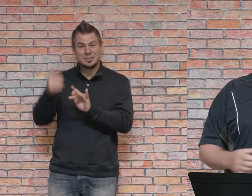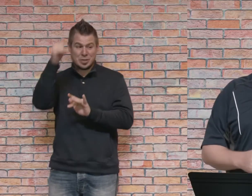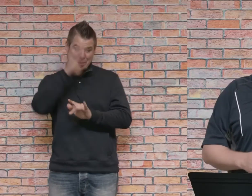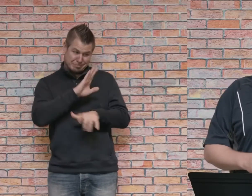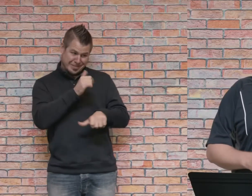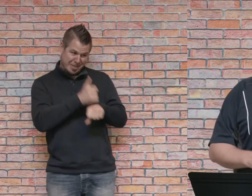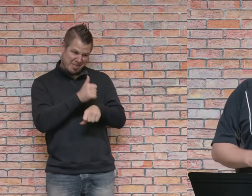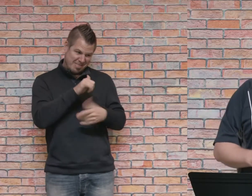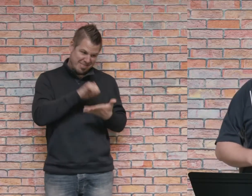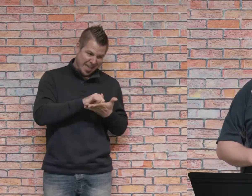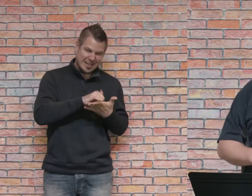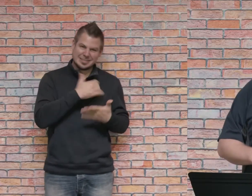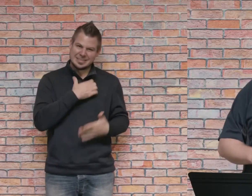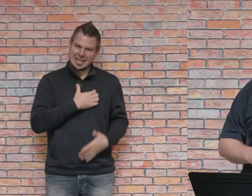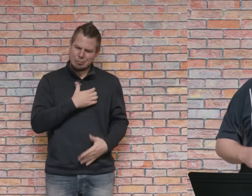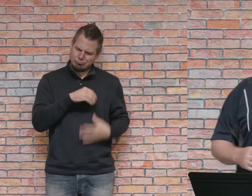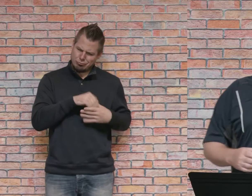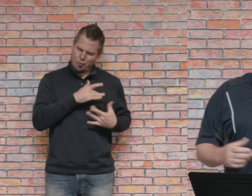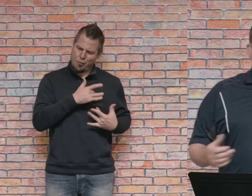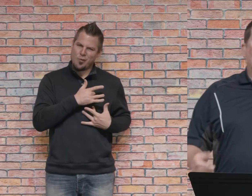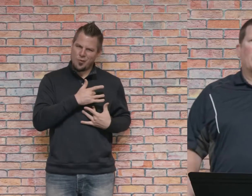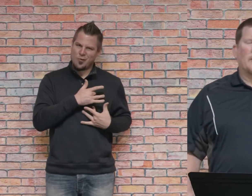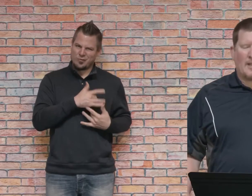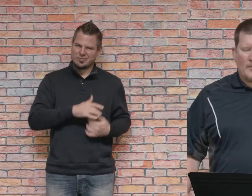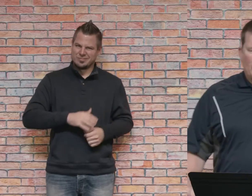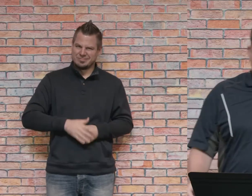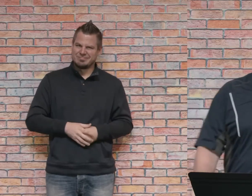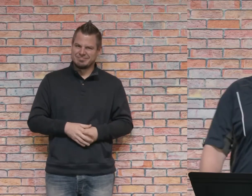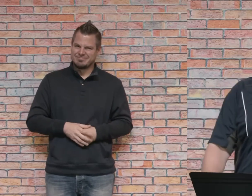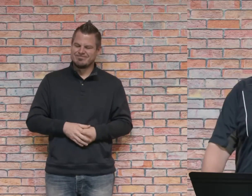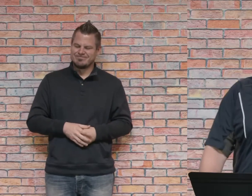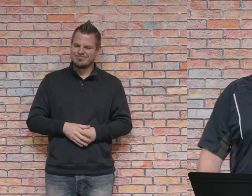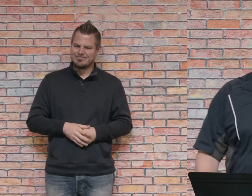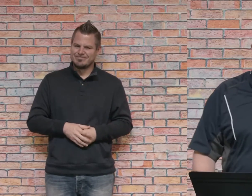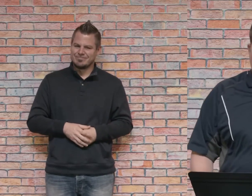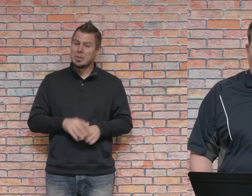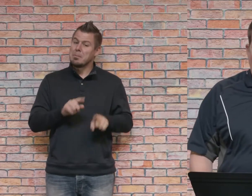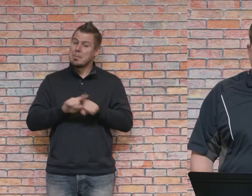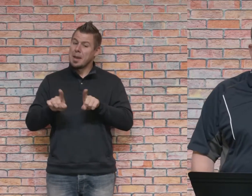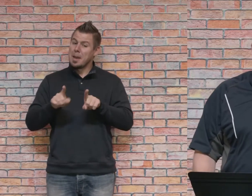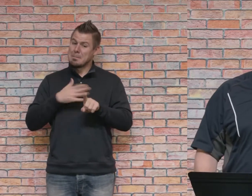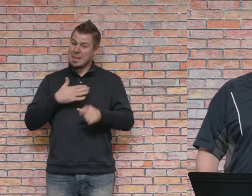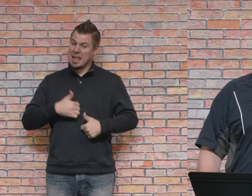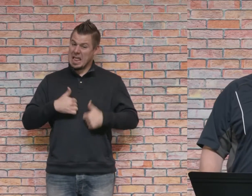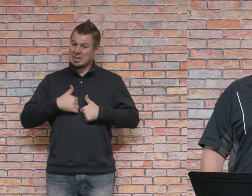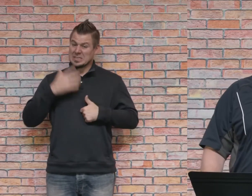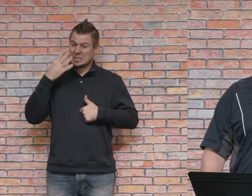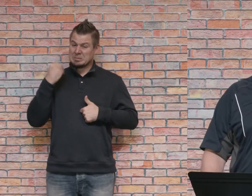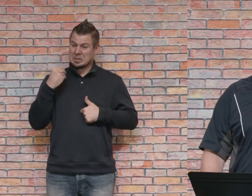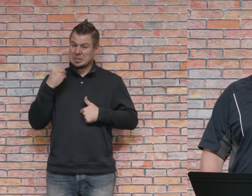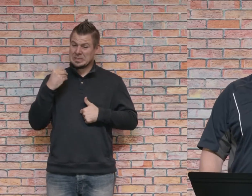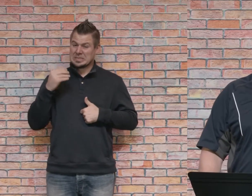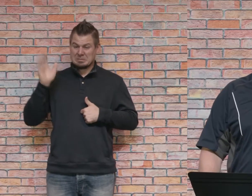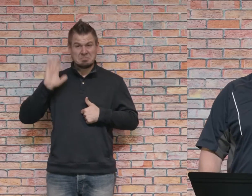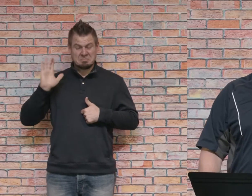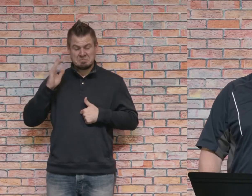that connection. But there's also been times in my life where I felt very alone.